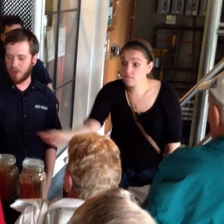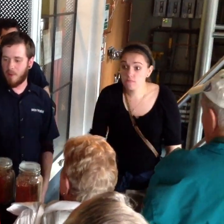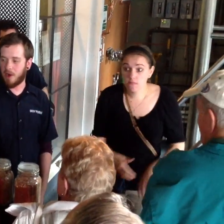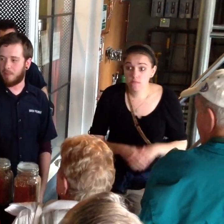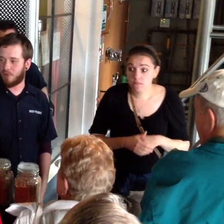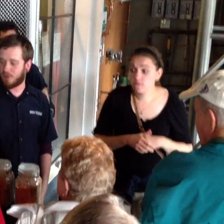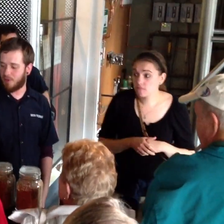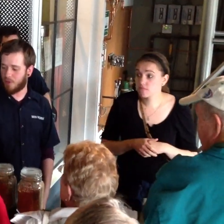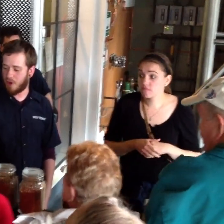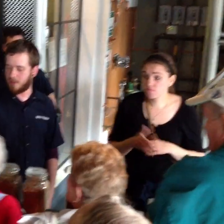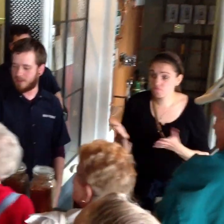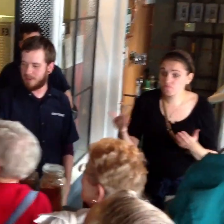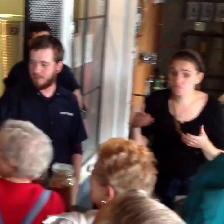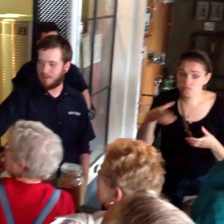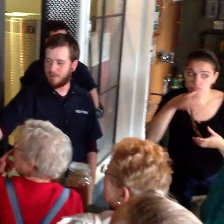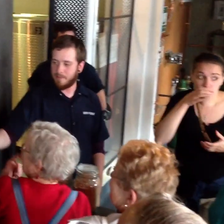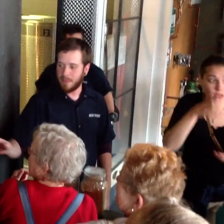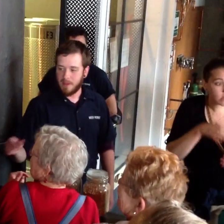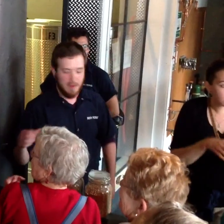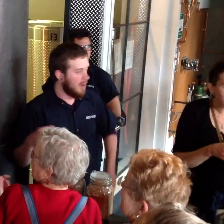around or come on up to the front.